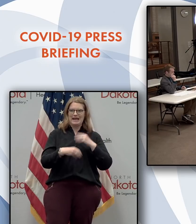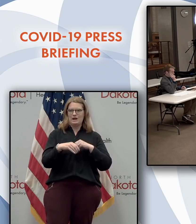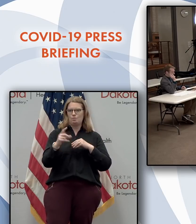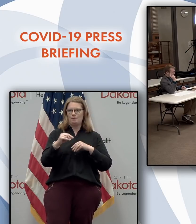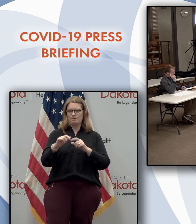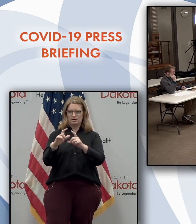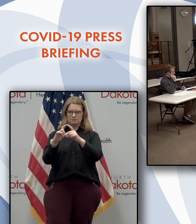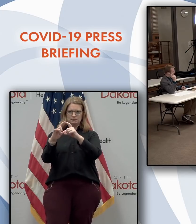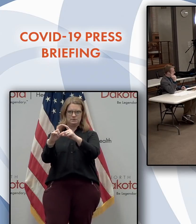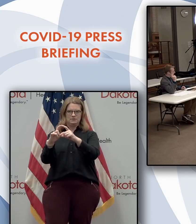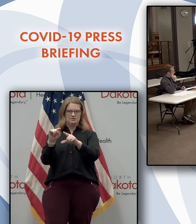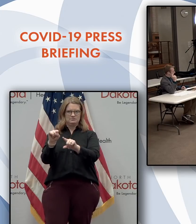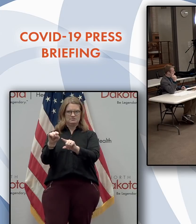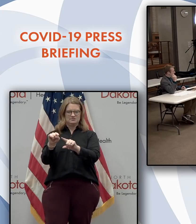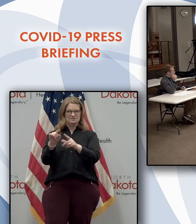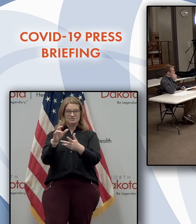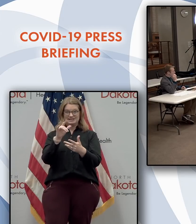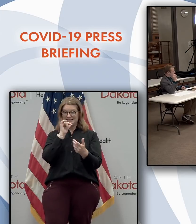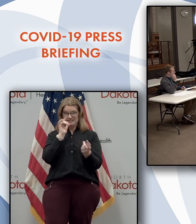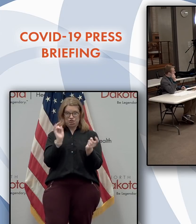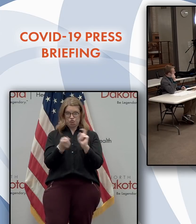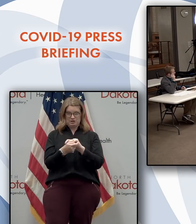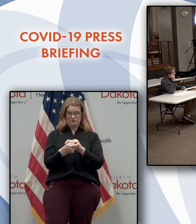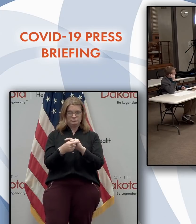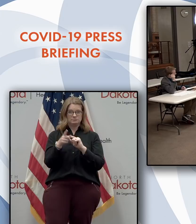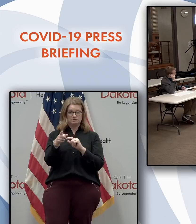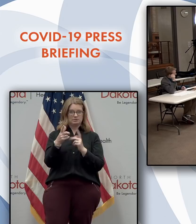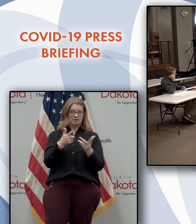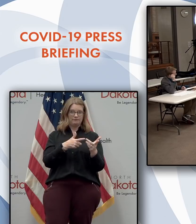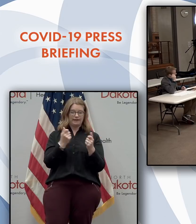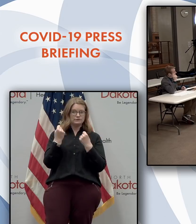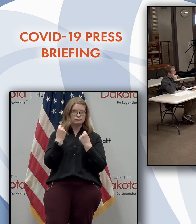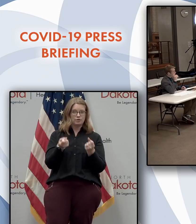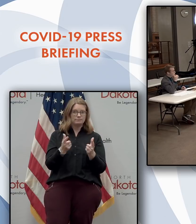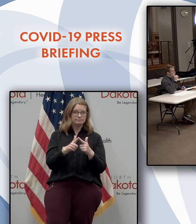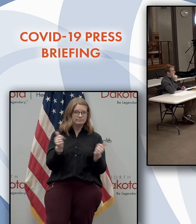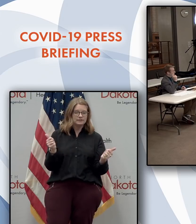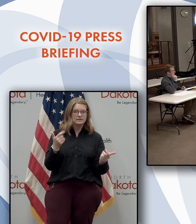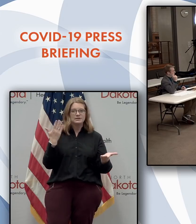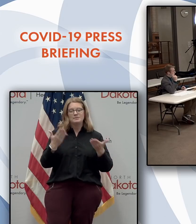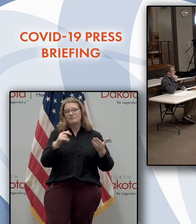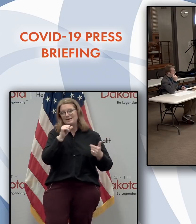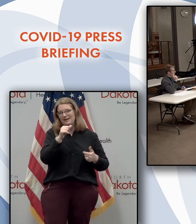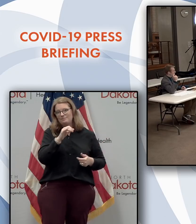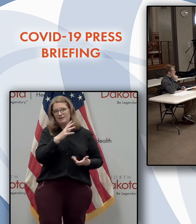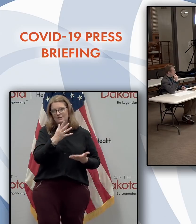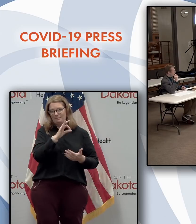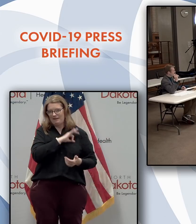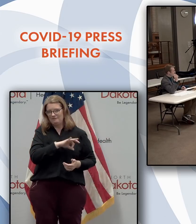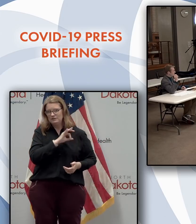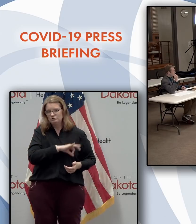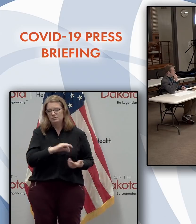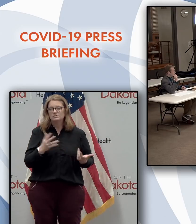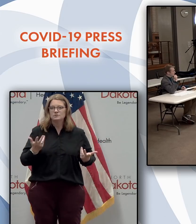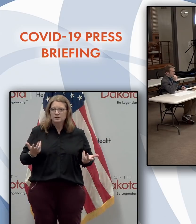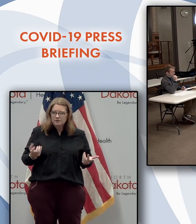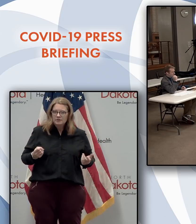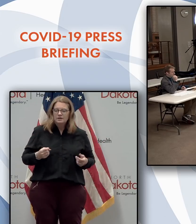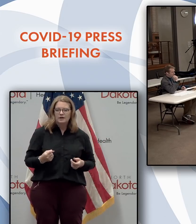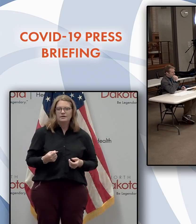dashboard, but if it didn't change anything you did in terms of how fast you drove or where you drove, then it may not be a useful gauge. And so,